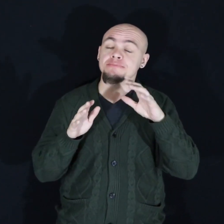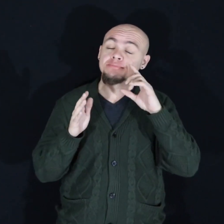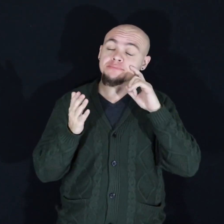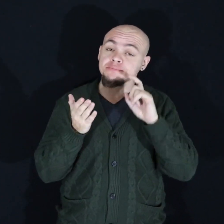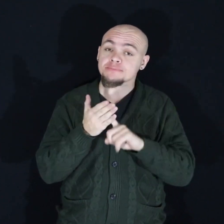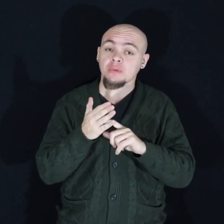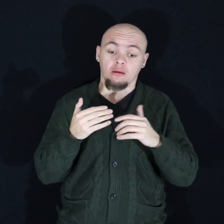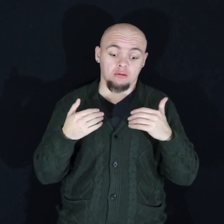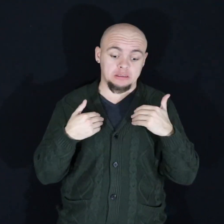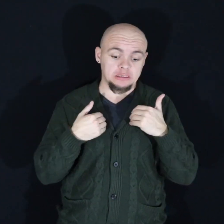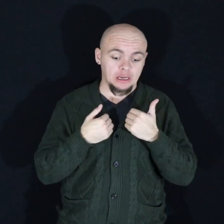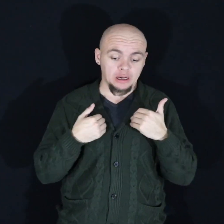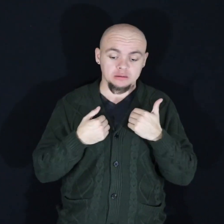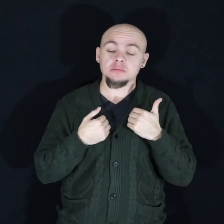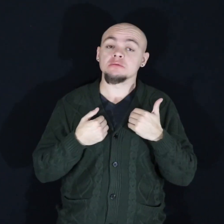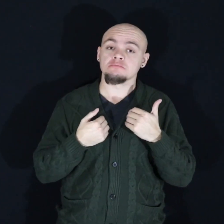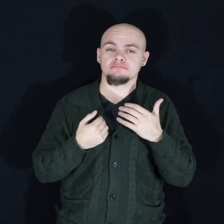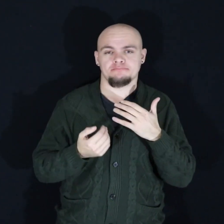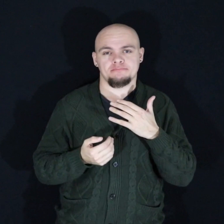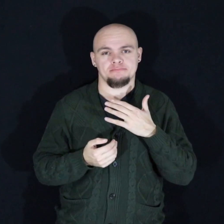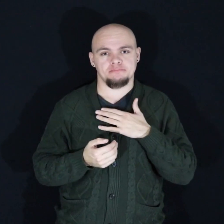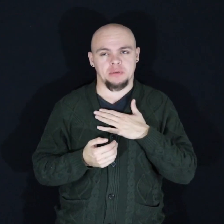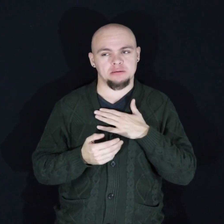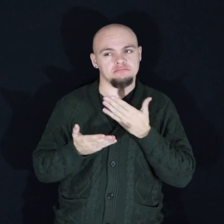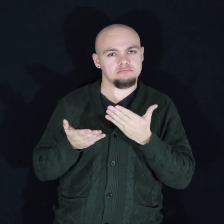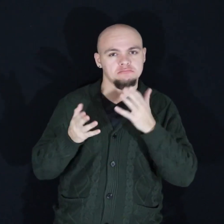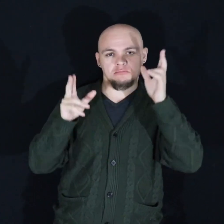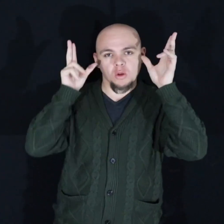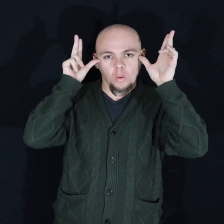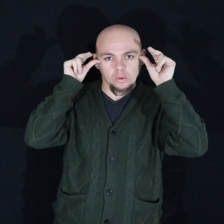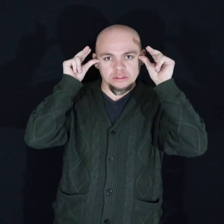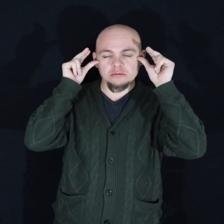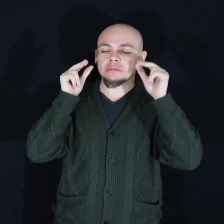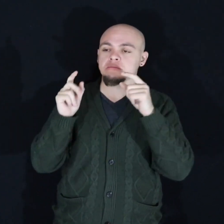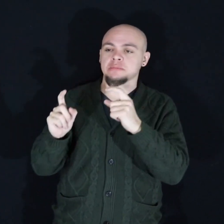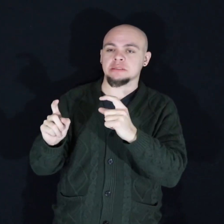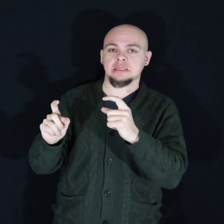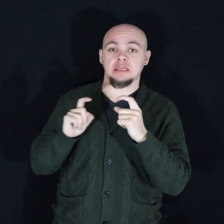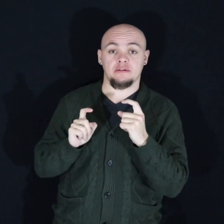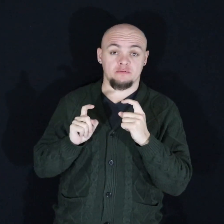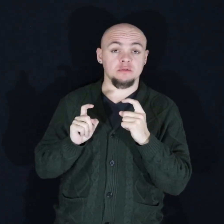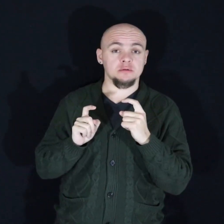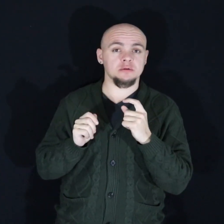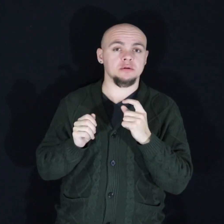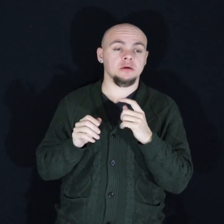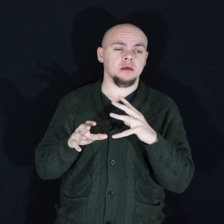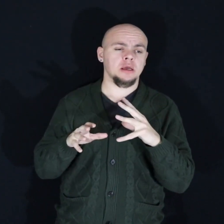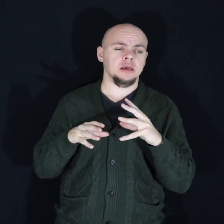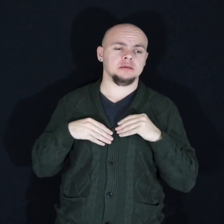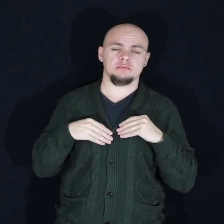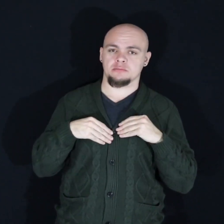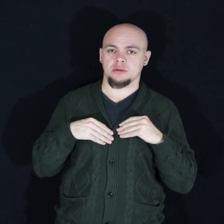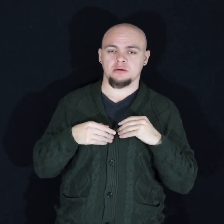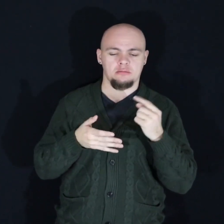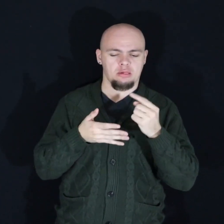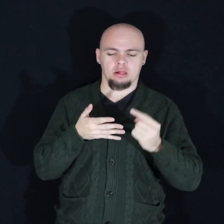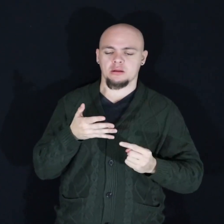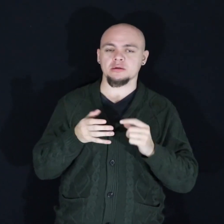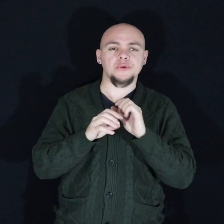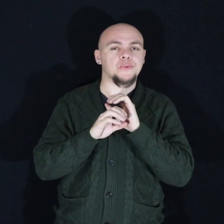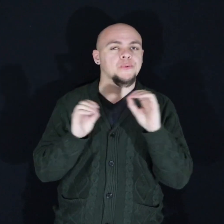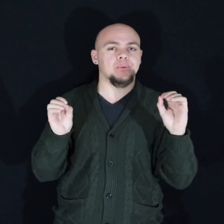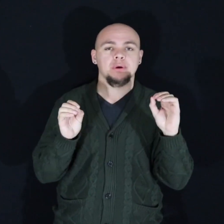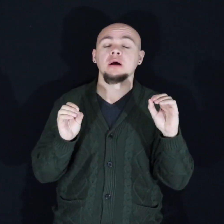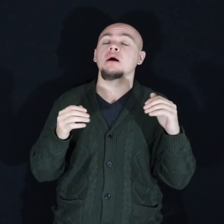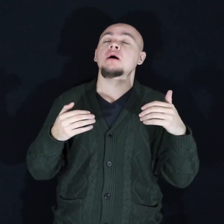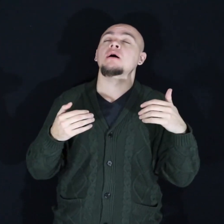that animals, in my case, my horse, gives us the gift of unconditional acceptance, embracing us where